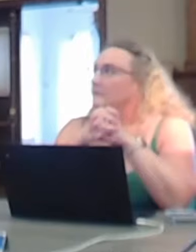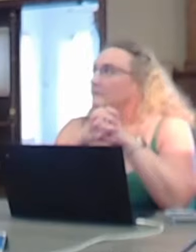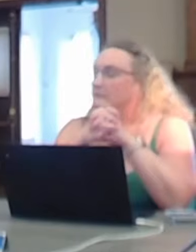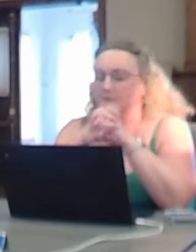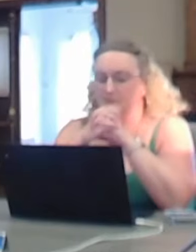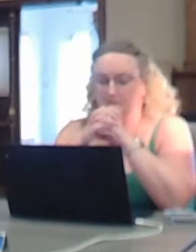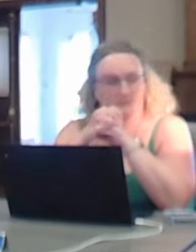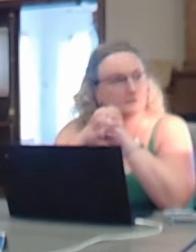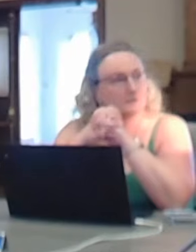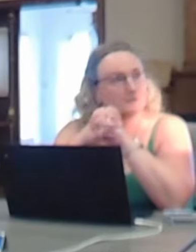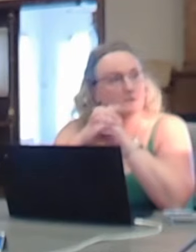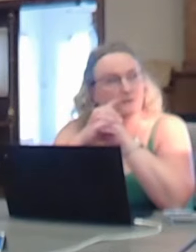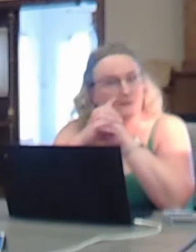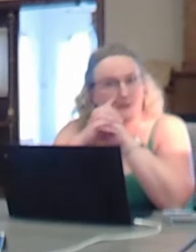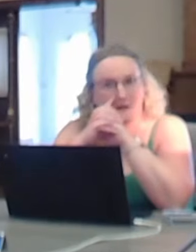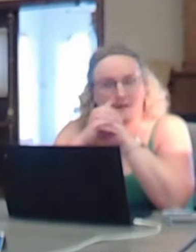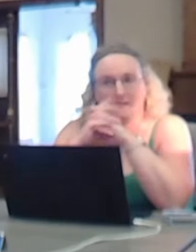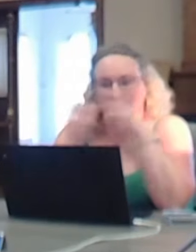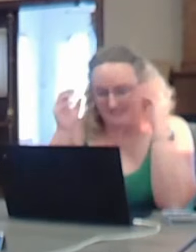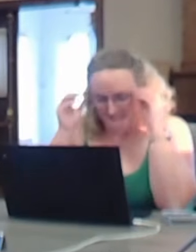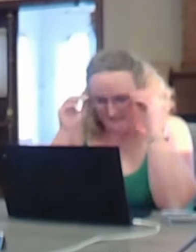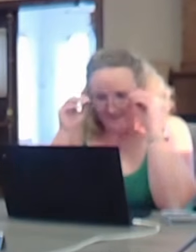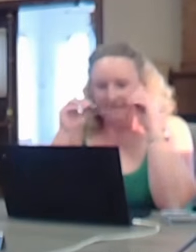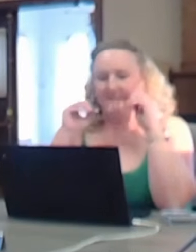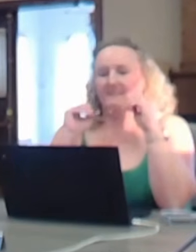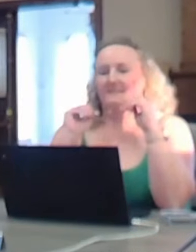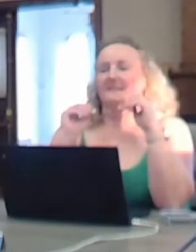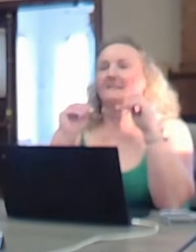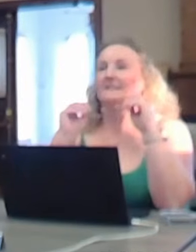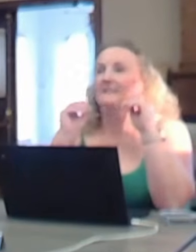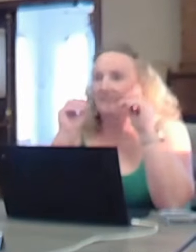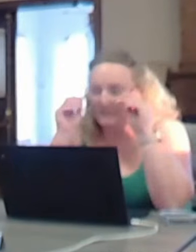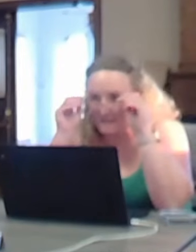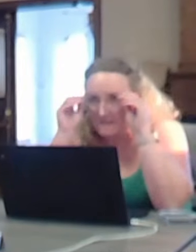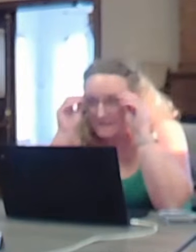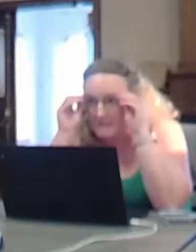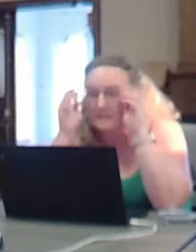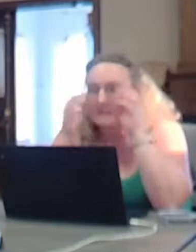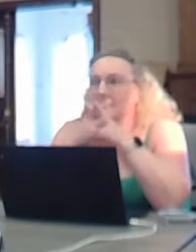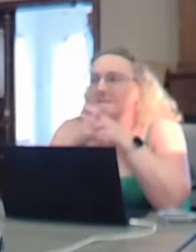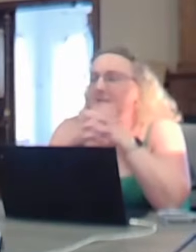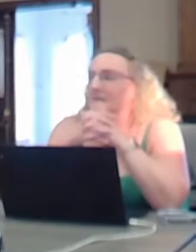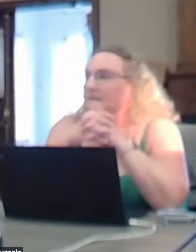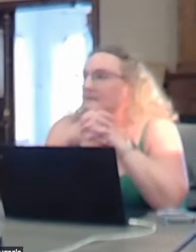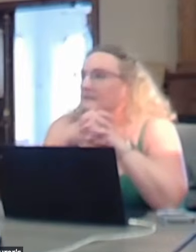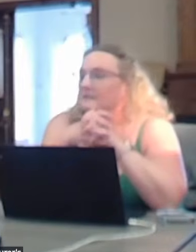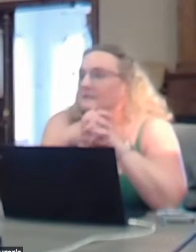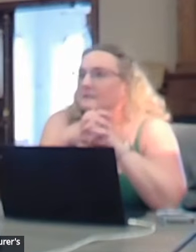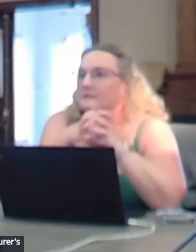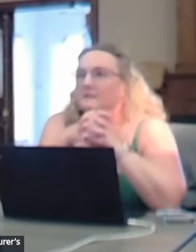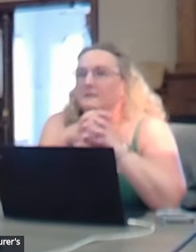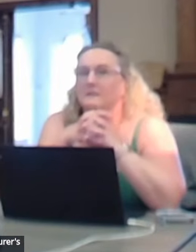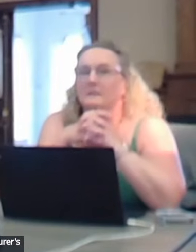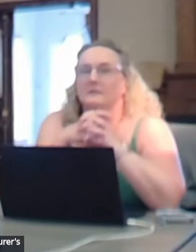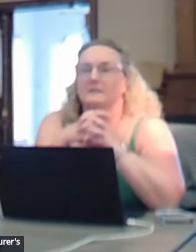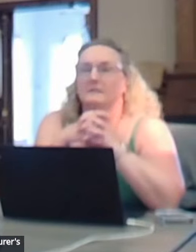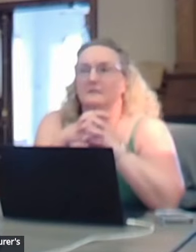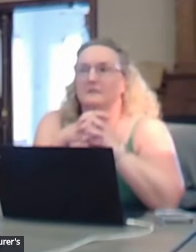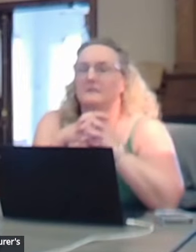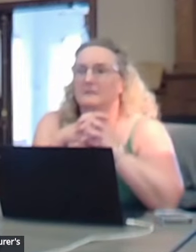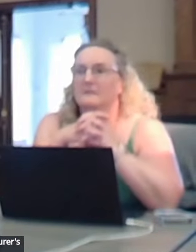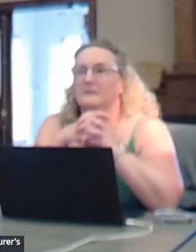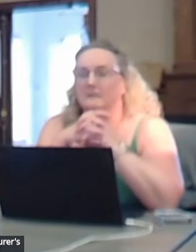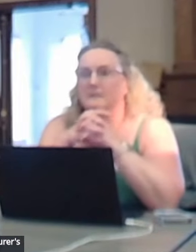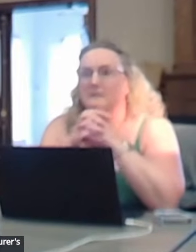Okay, so I'm not gonna forget, before we move on to the secretary treasurer's report, we have added the trustee questions section